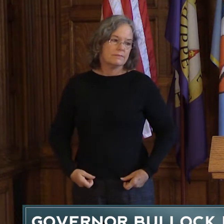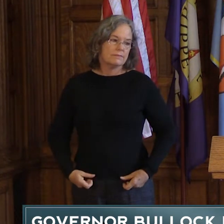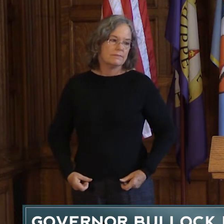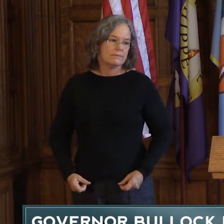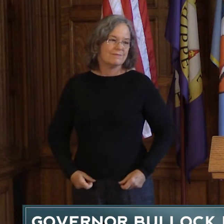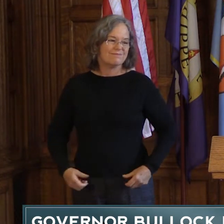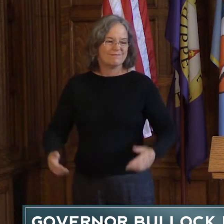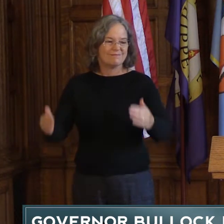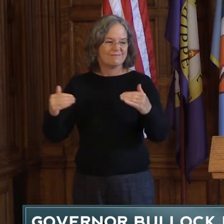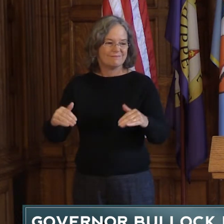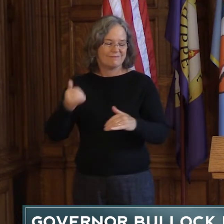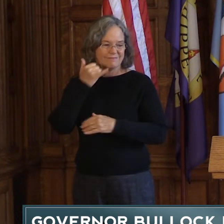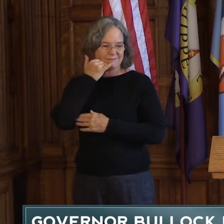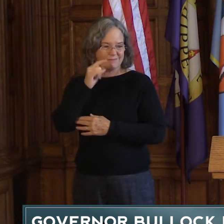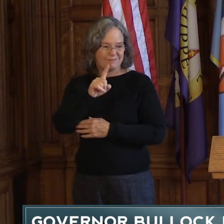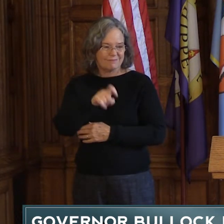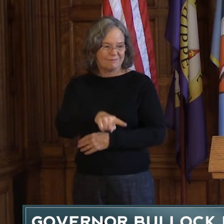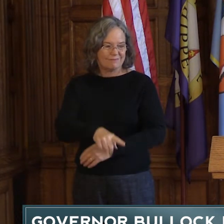Next phone question.